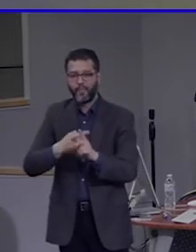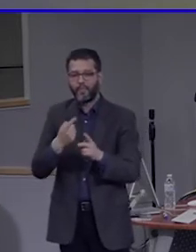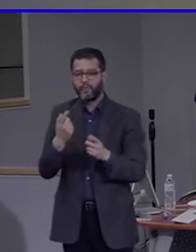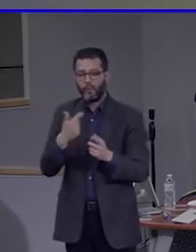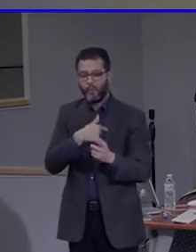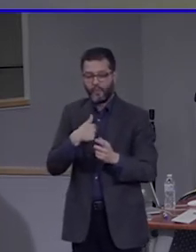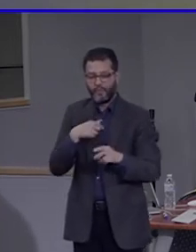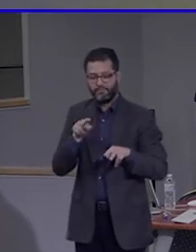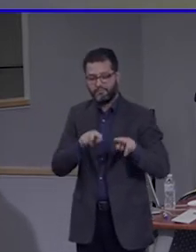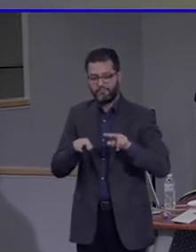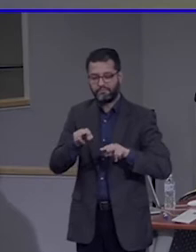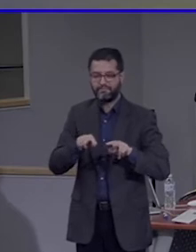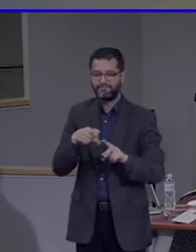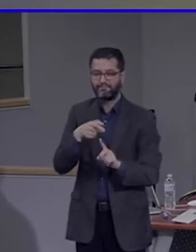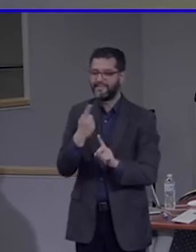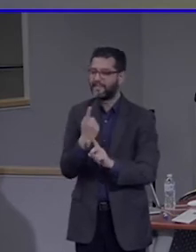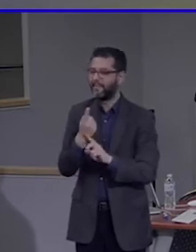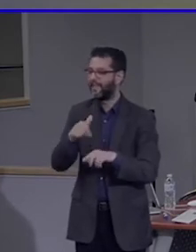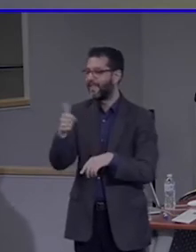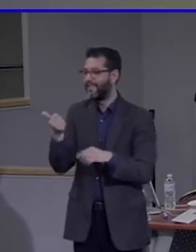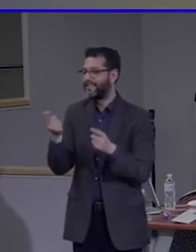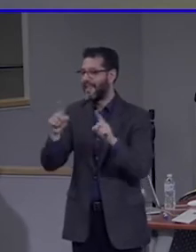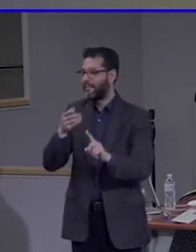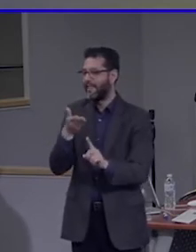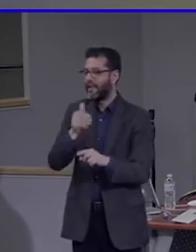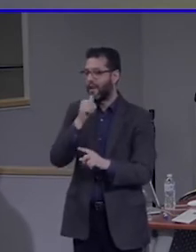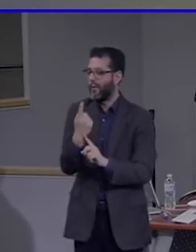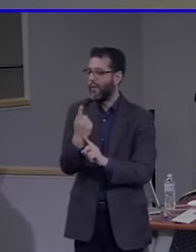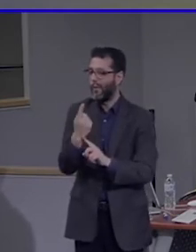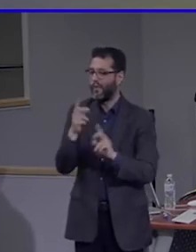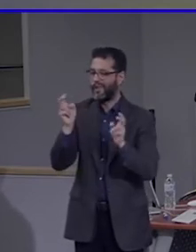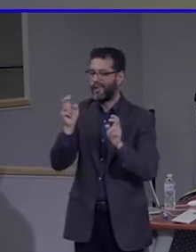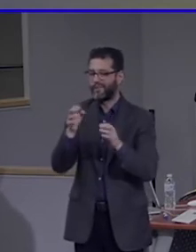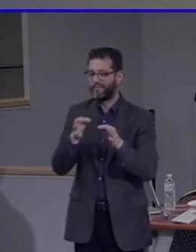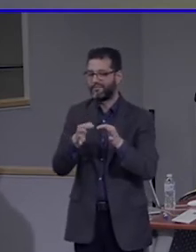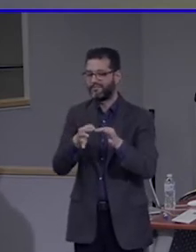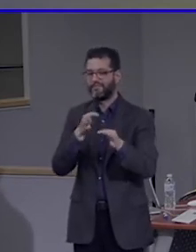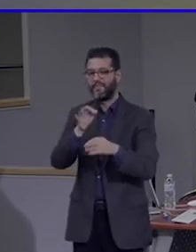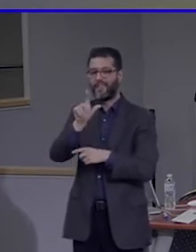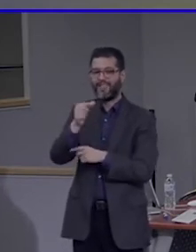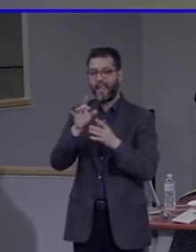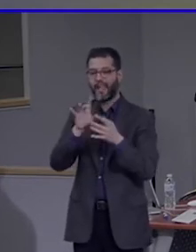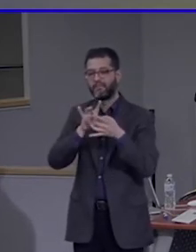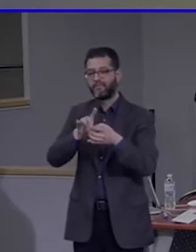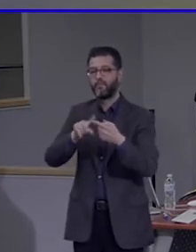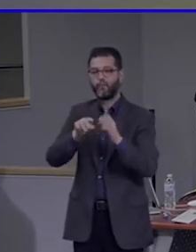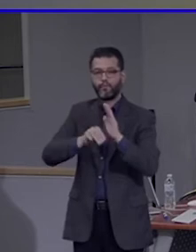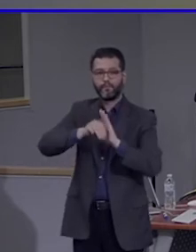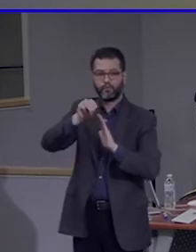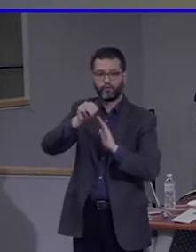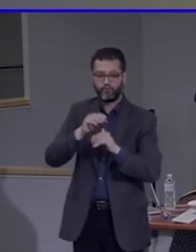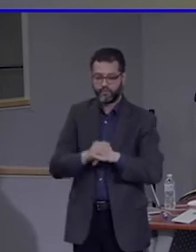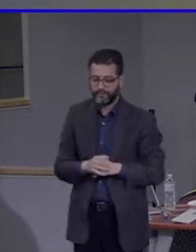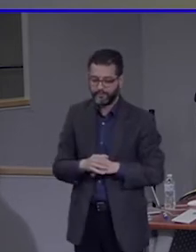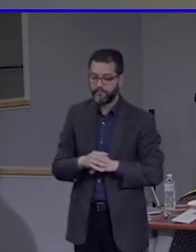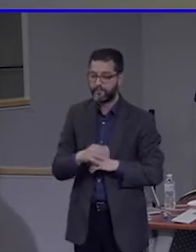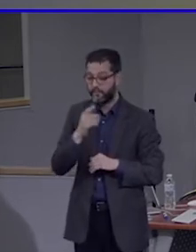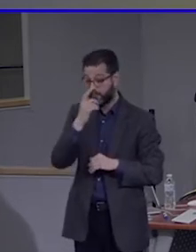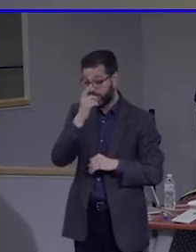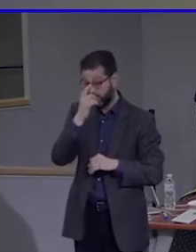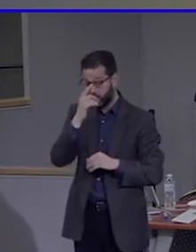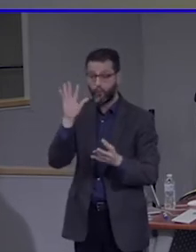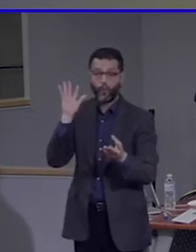going on than just a maturation lag and that's something that we continue to investigate so overall our research over the last